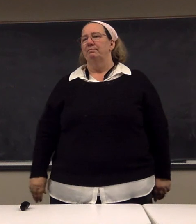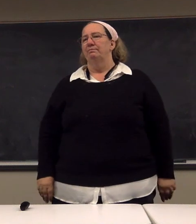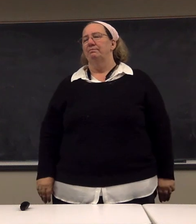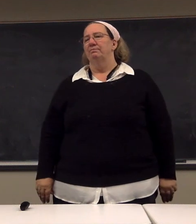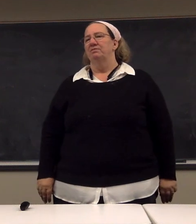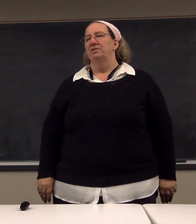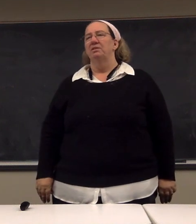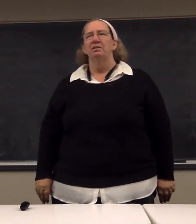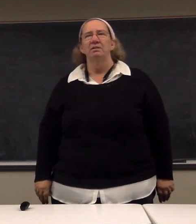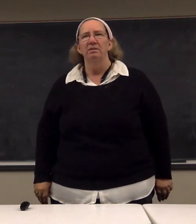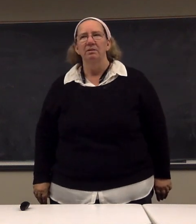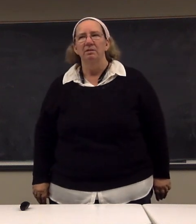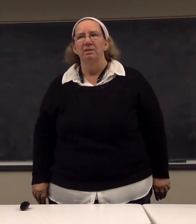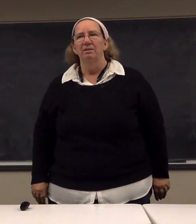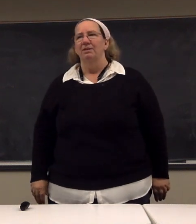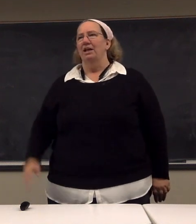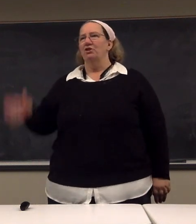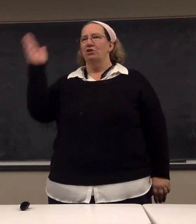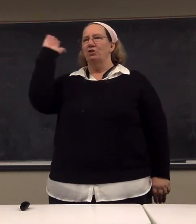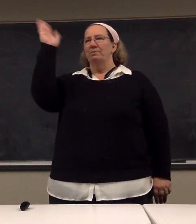Lectures. Lectures. Lecture.